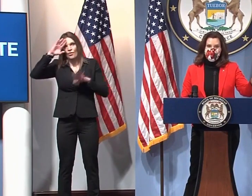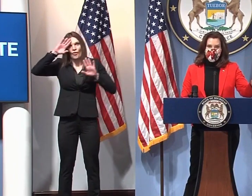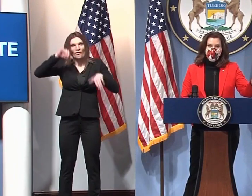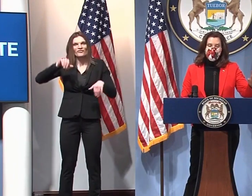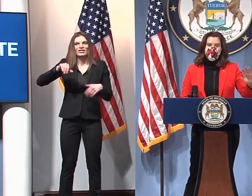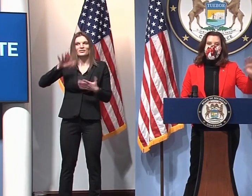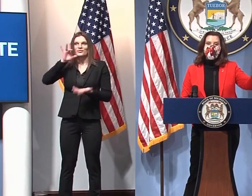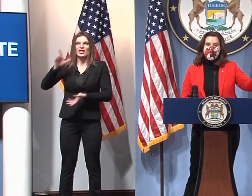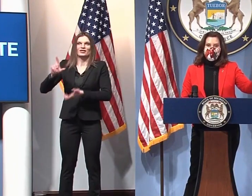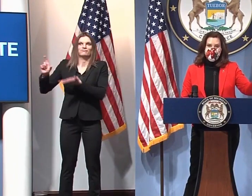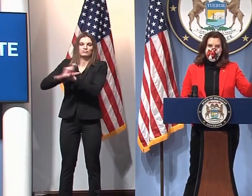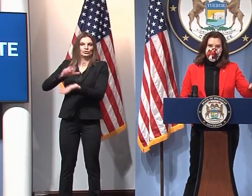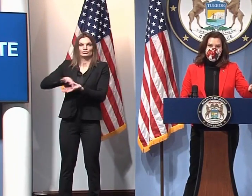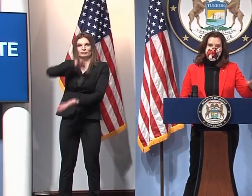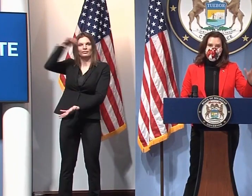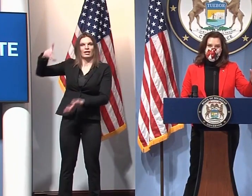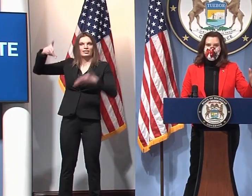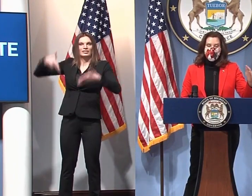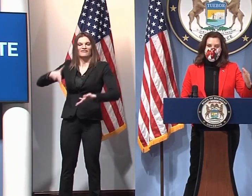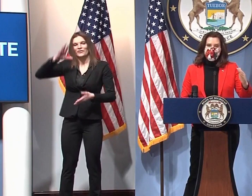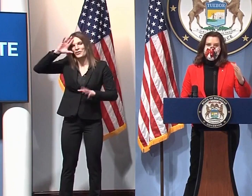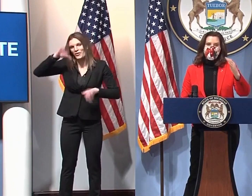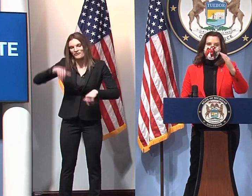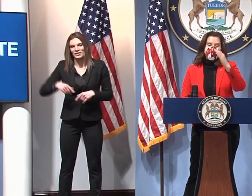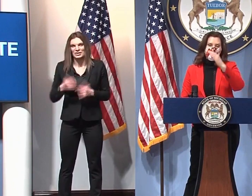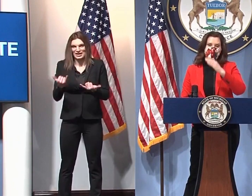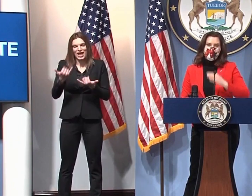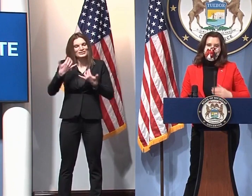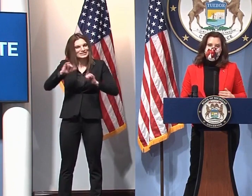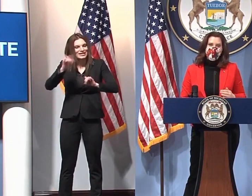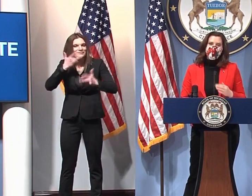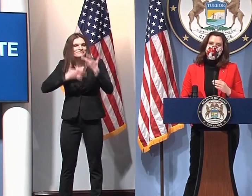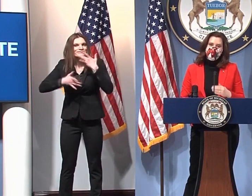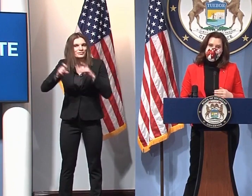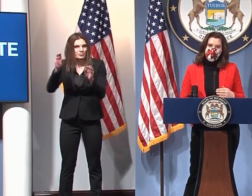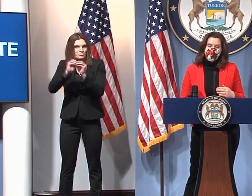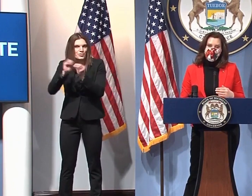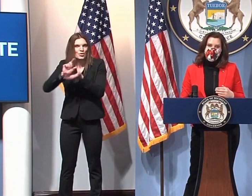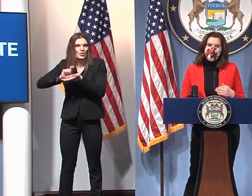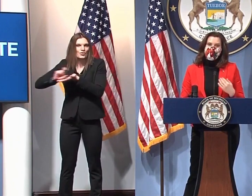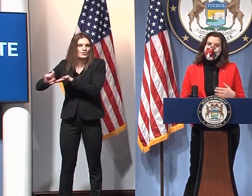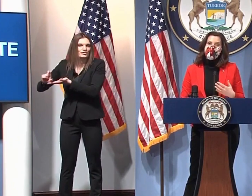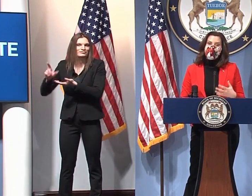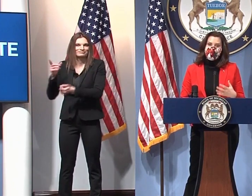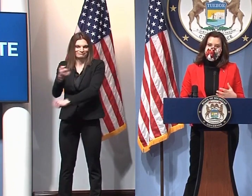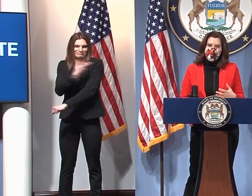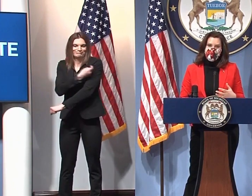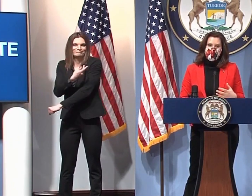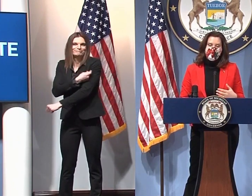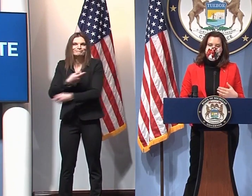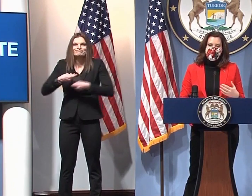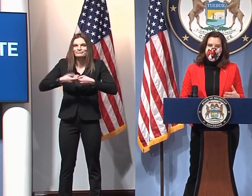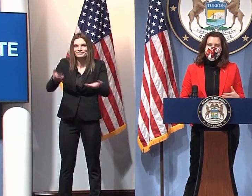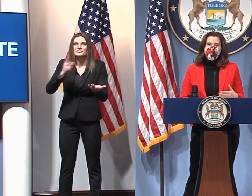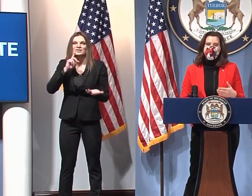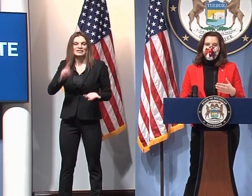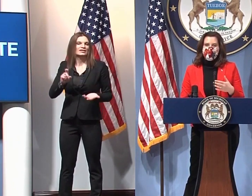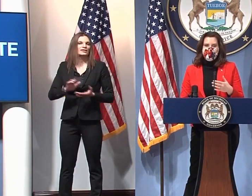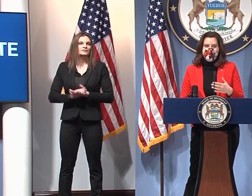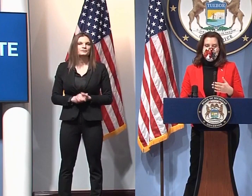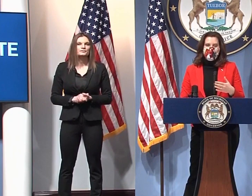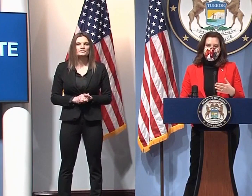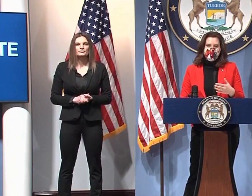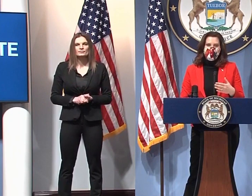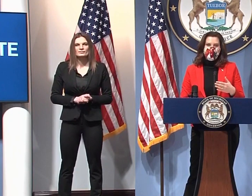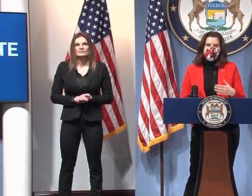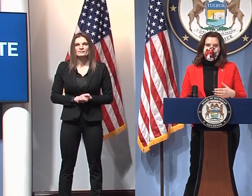be a different problem and, frankly, a better problem to have, but it is all dependent on this upward trajectory of vaccines, and they are coming in. And so we are